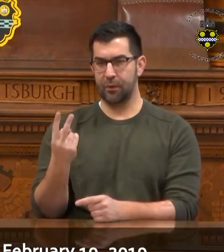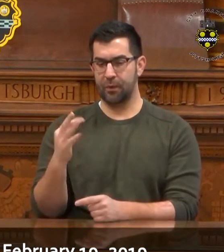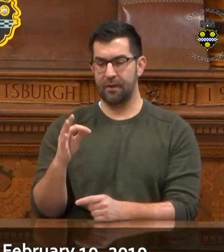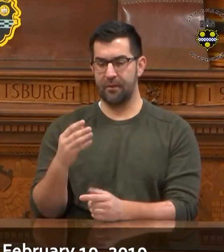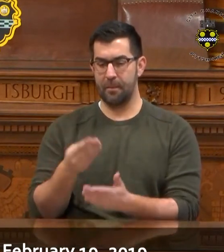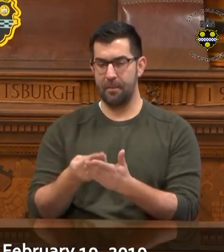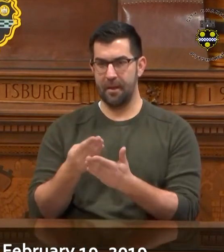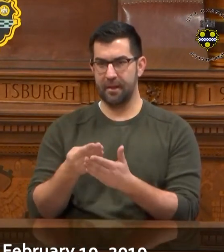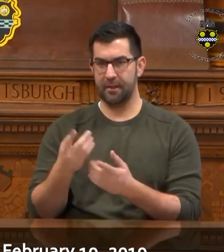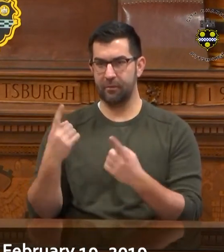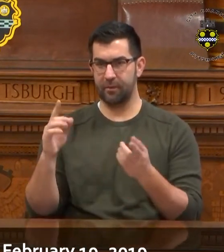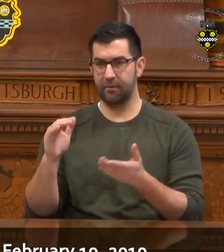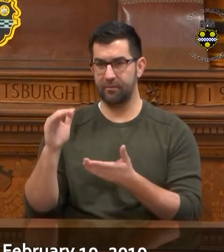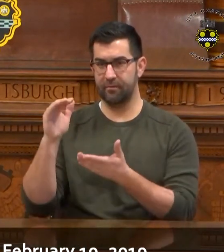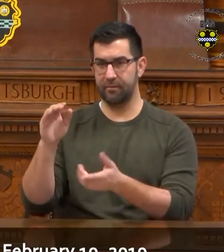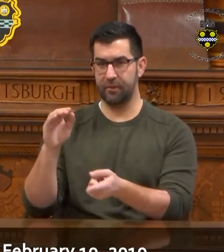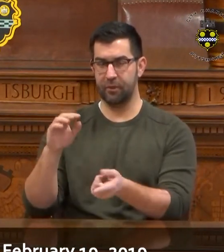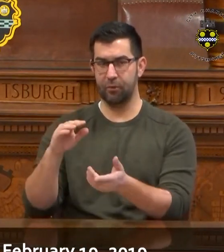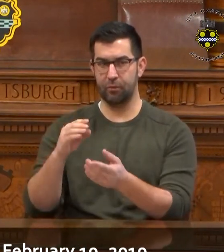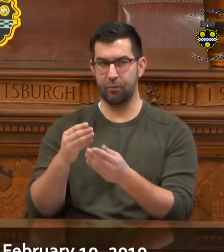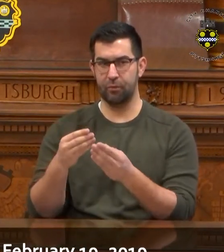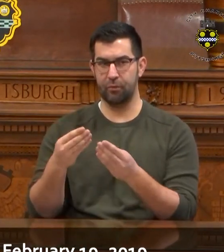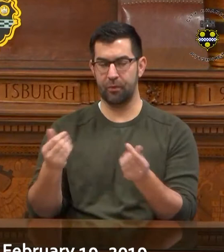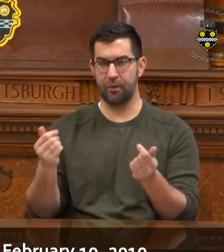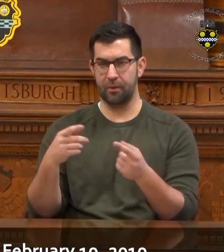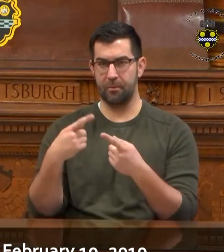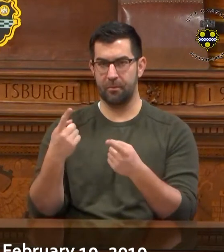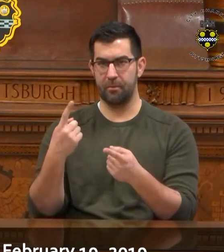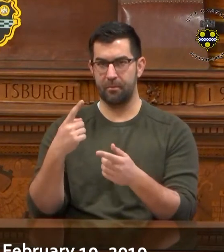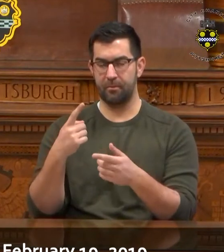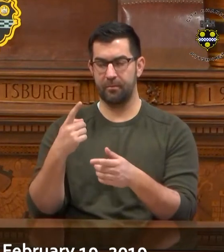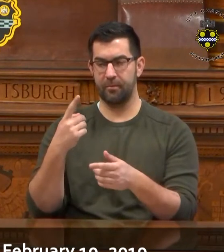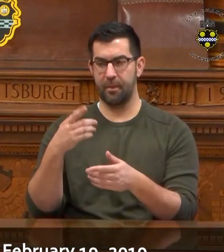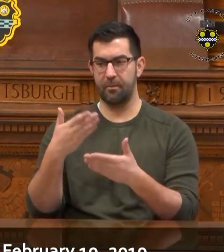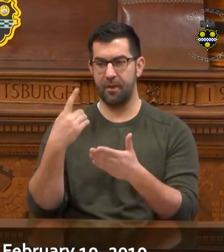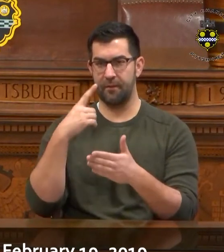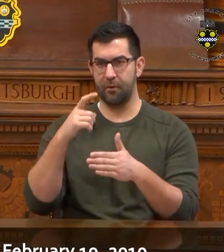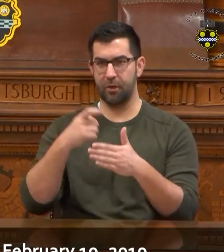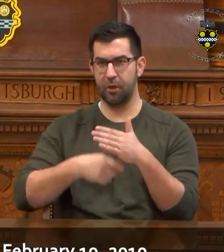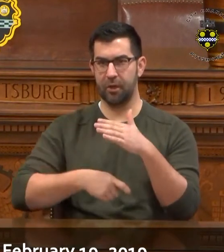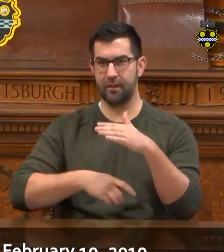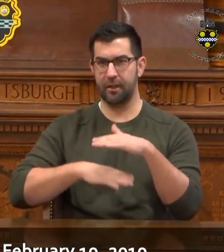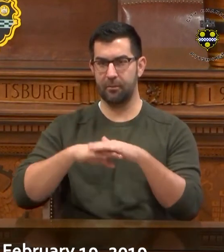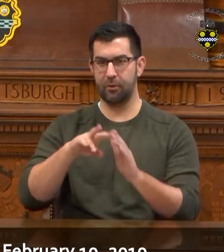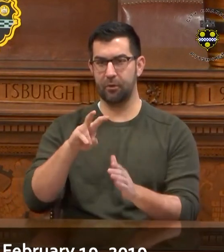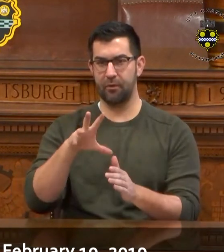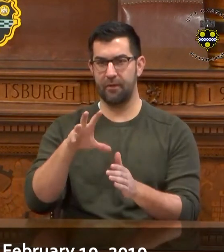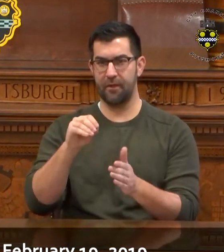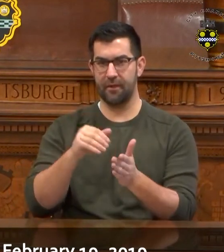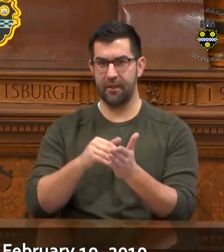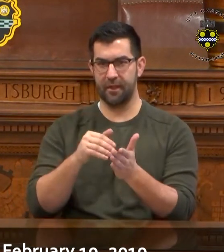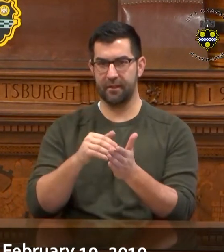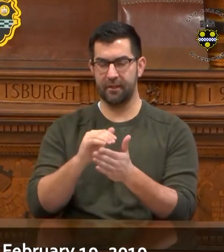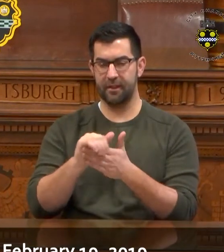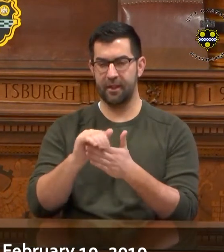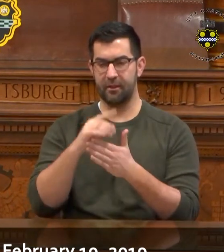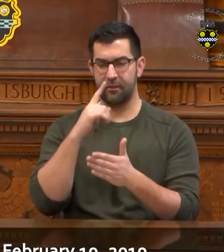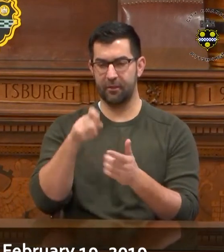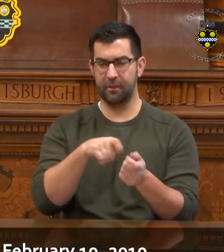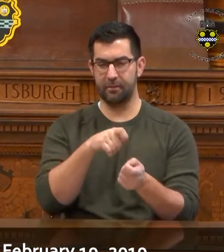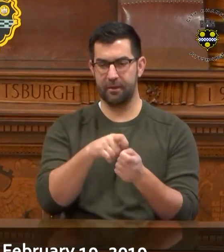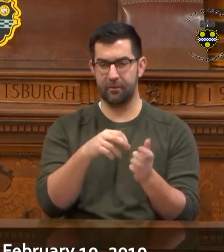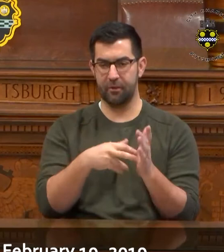this grant is awarded, this resolution provides for expenditures not to exceed $250,000 for this stated